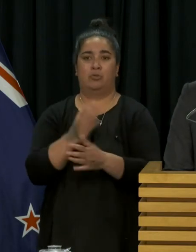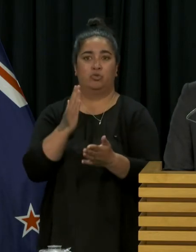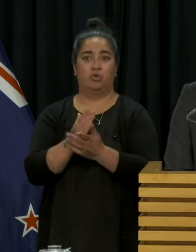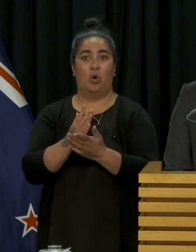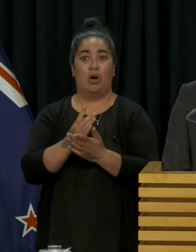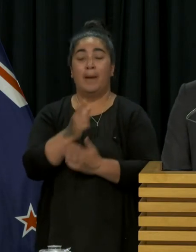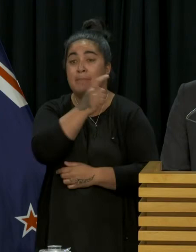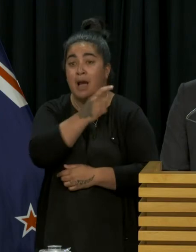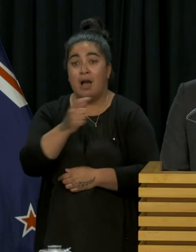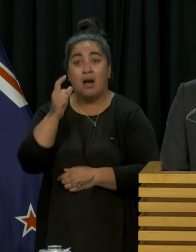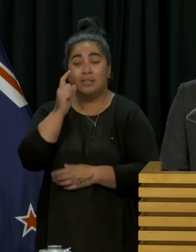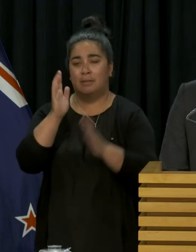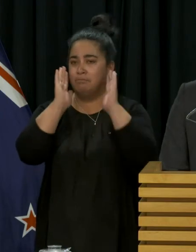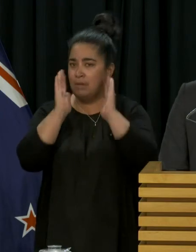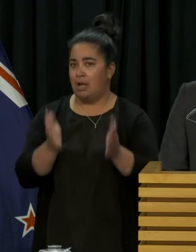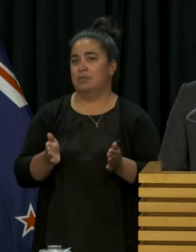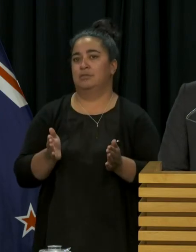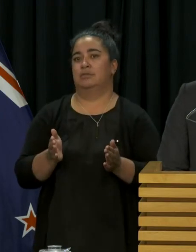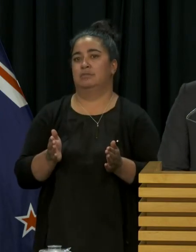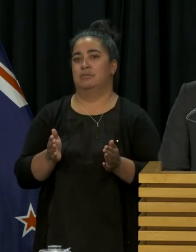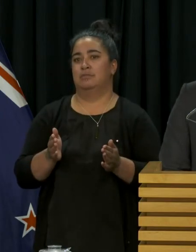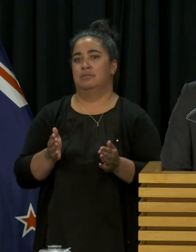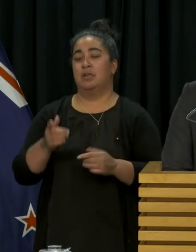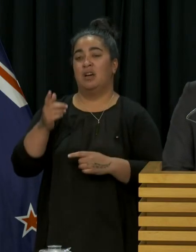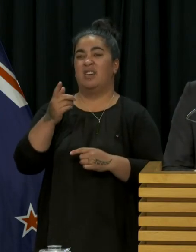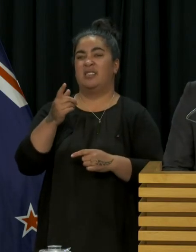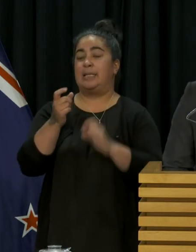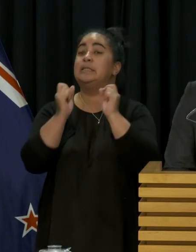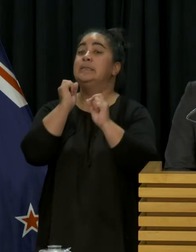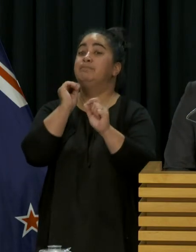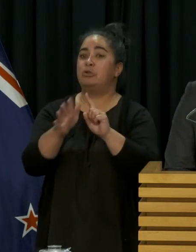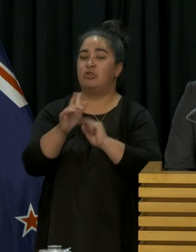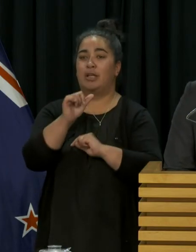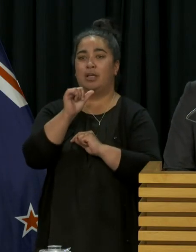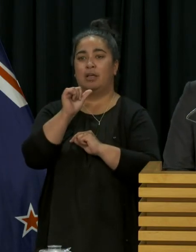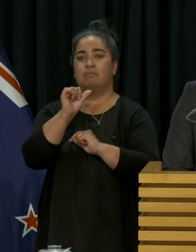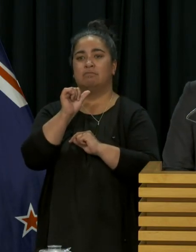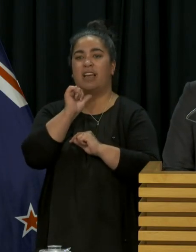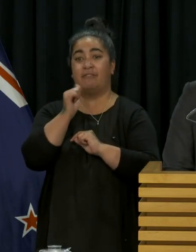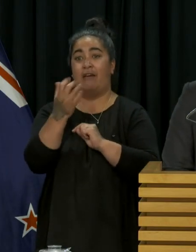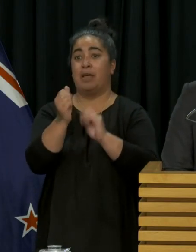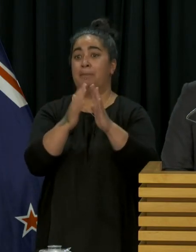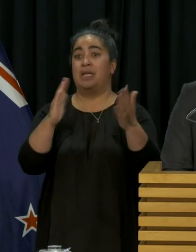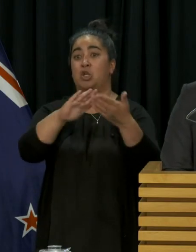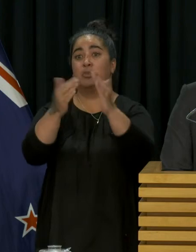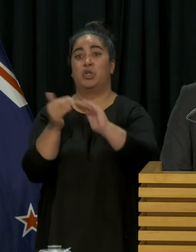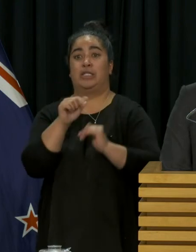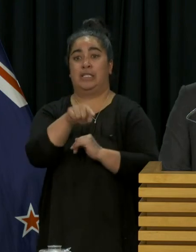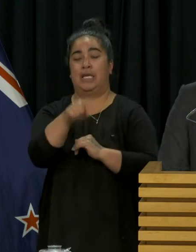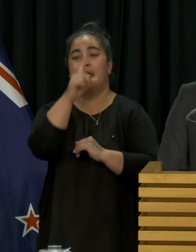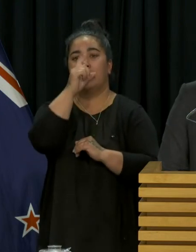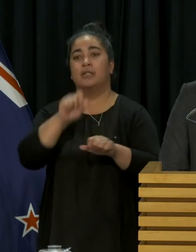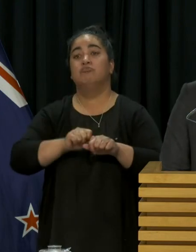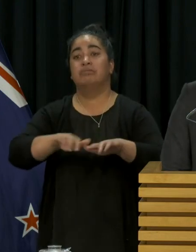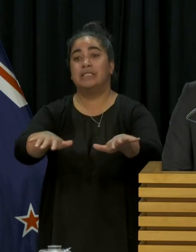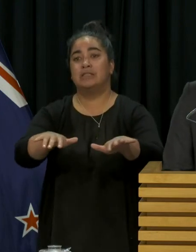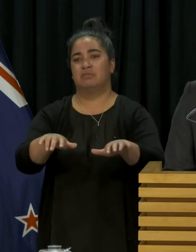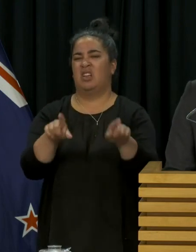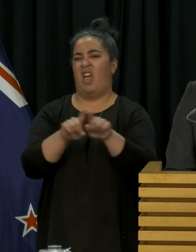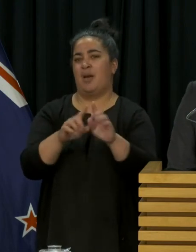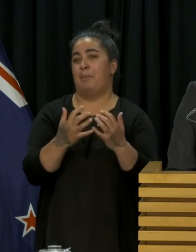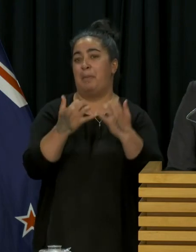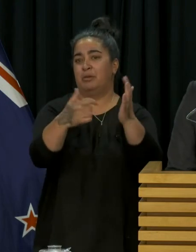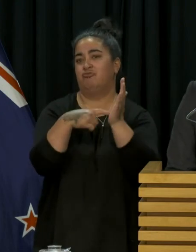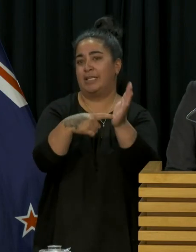use mandatory in areas where where the risk of spreading the virus is higher, such as public transport in Auckland and on